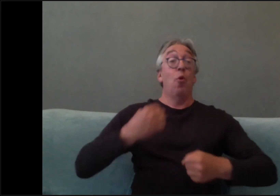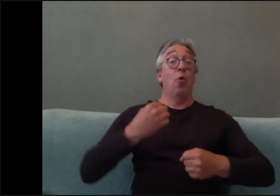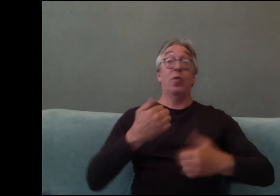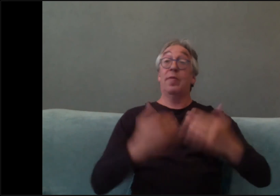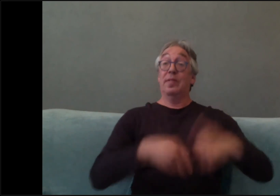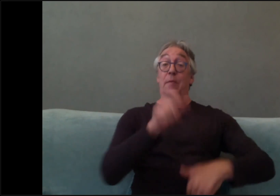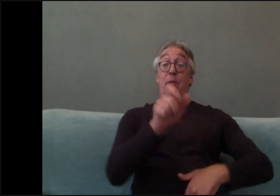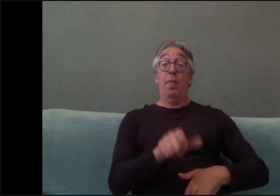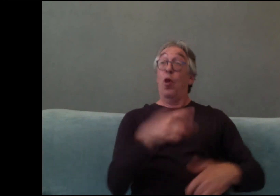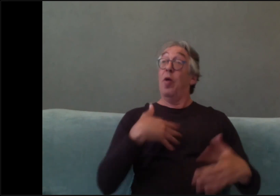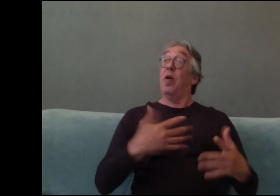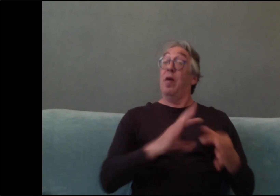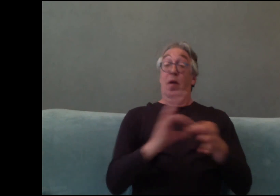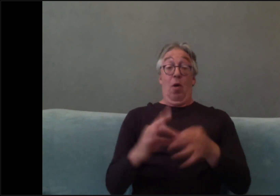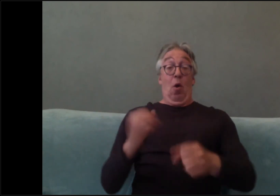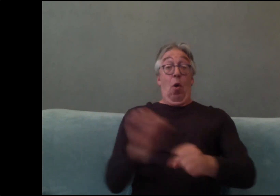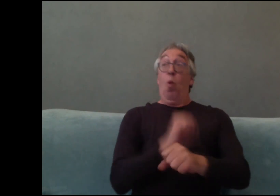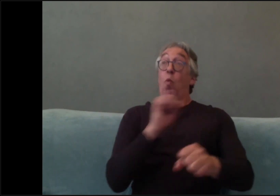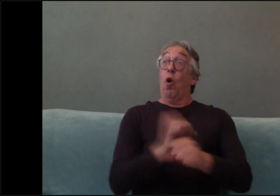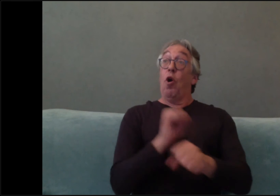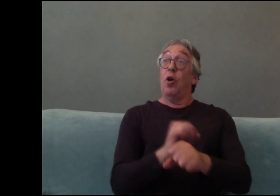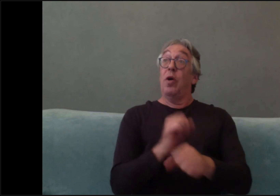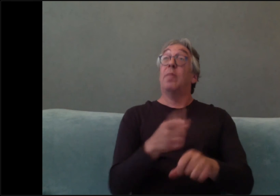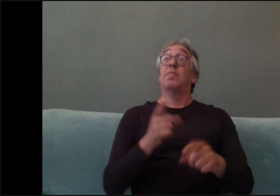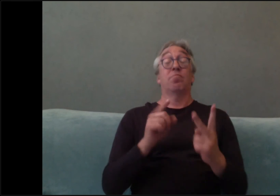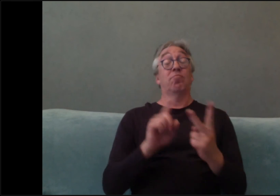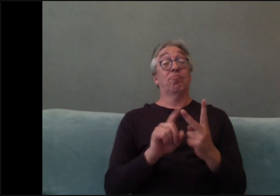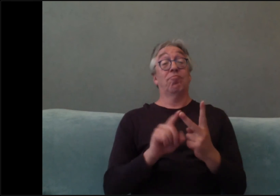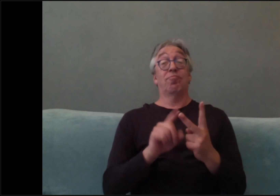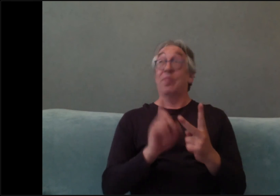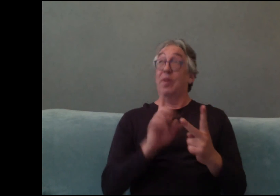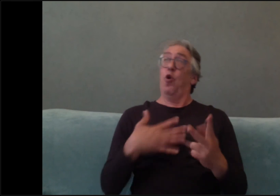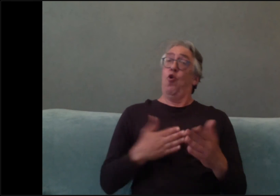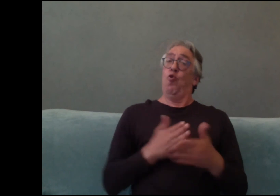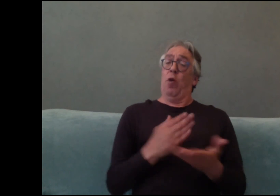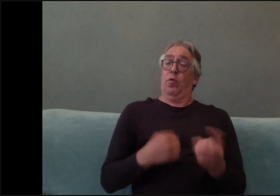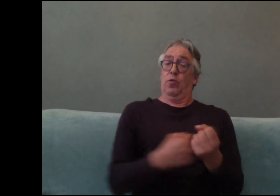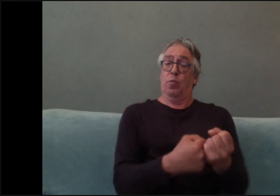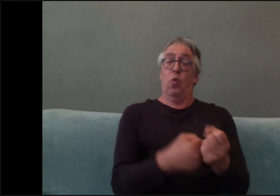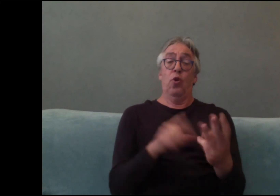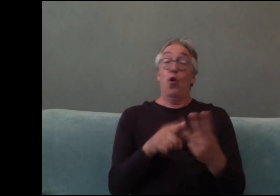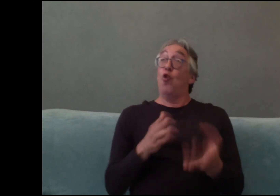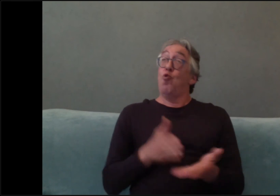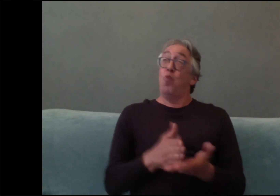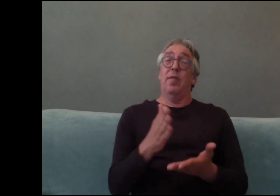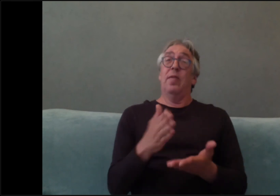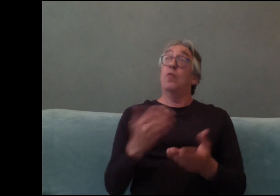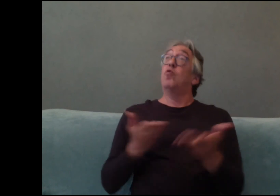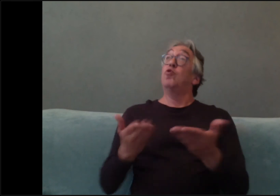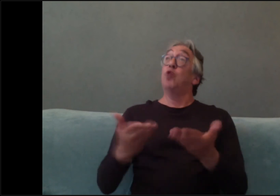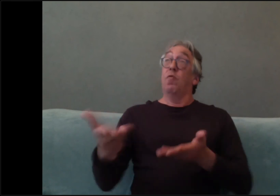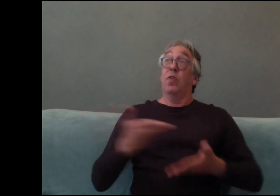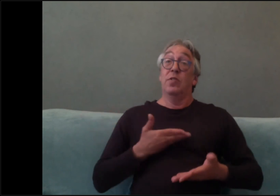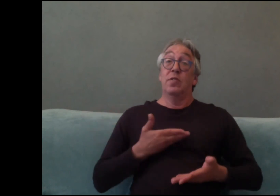disability, also freedom from discrimination and access to services, and rights to adequate minimum income free from